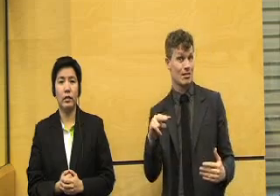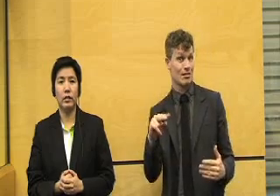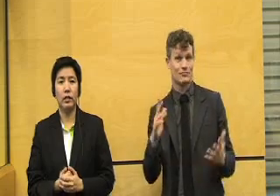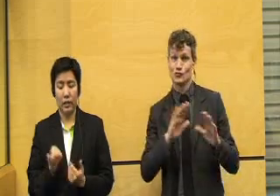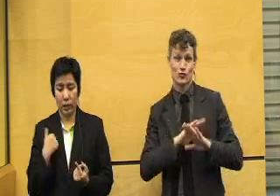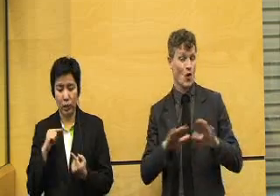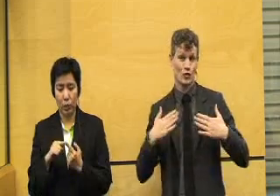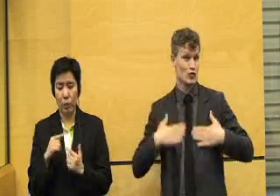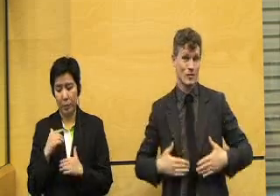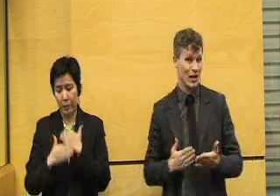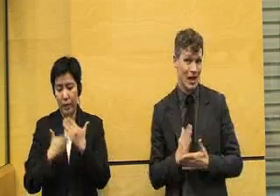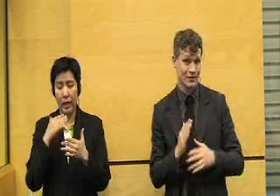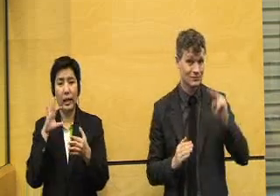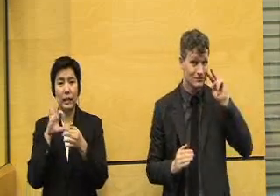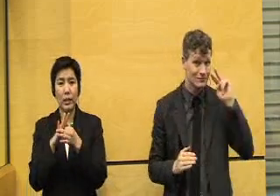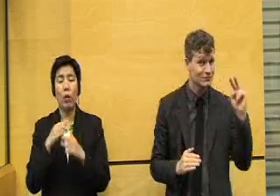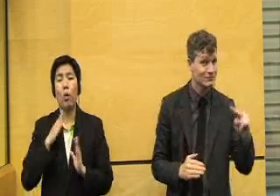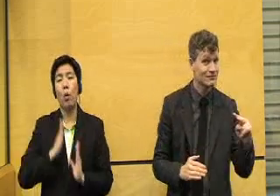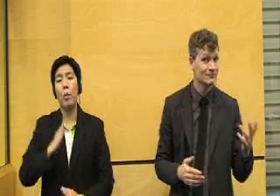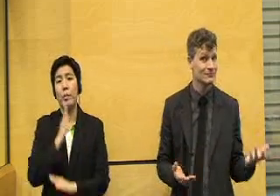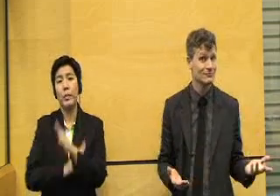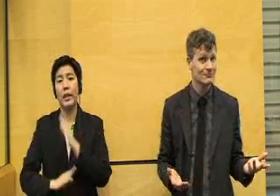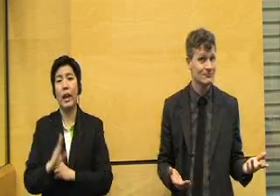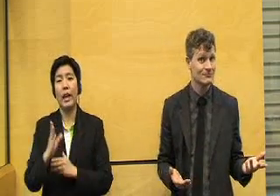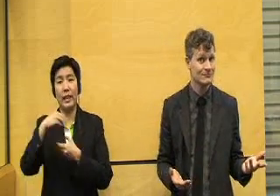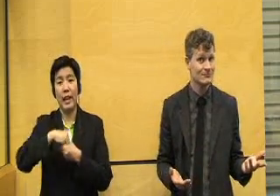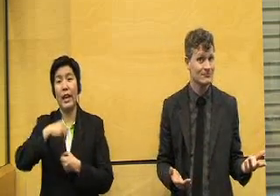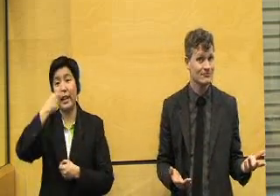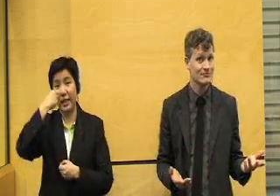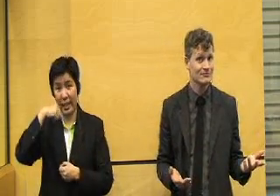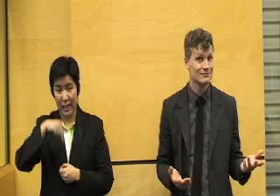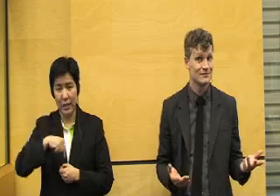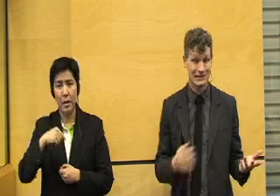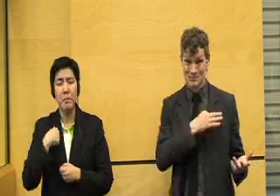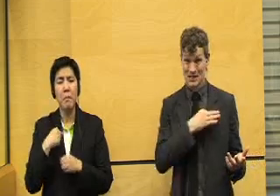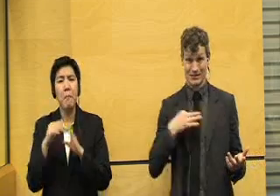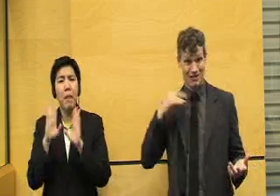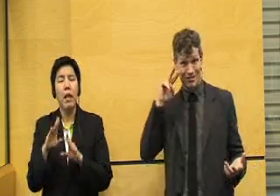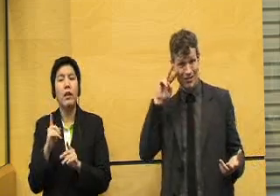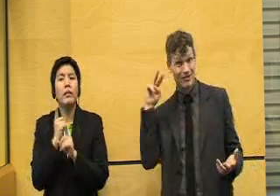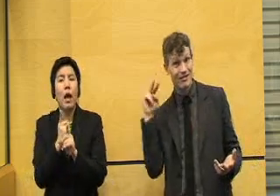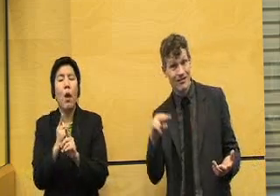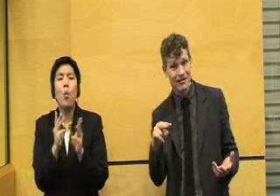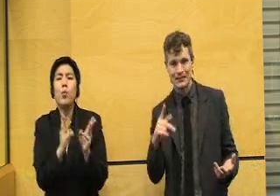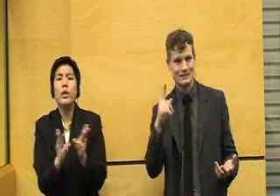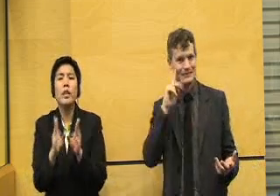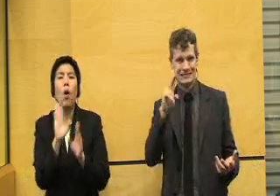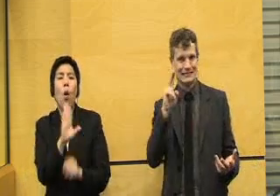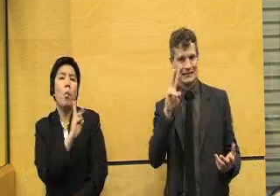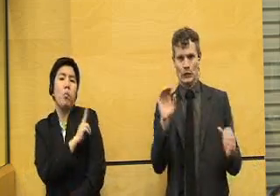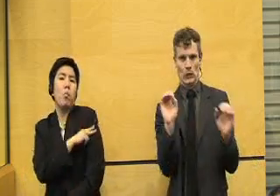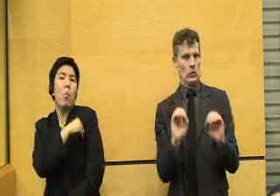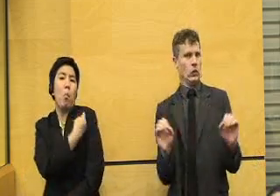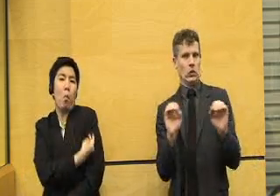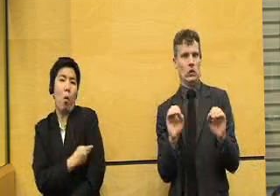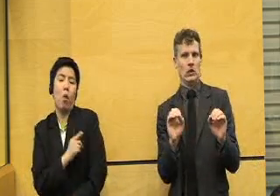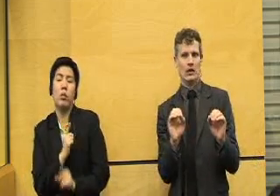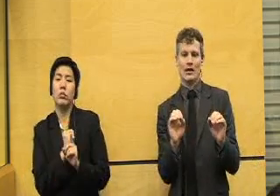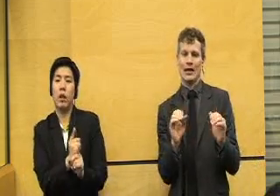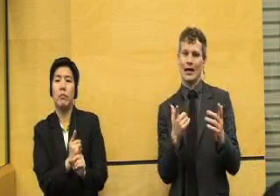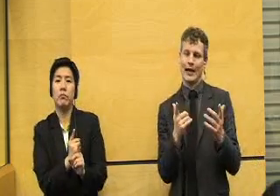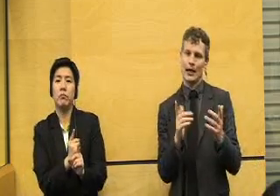rights models with disability. This subsequently results in the failure to stress the importance of